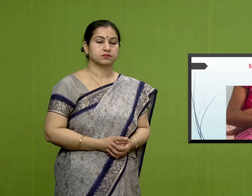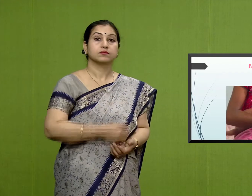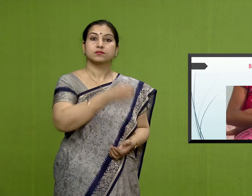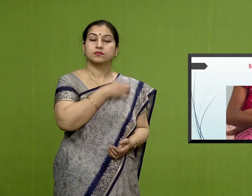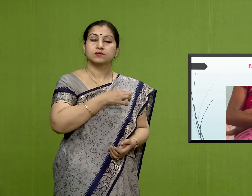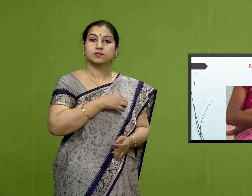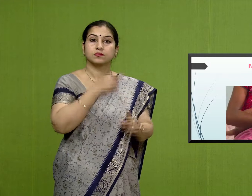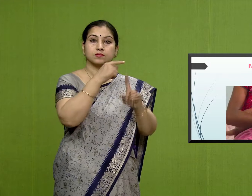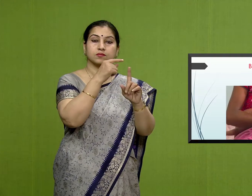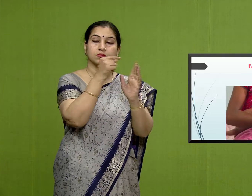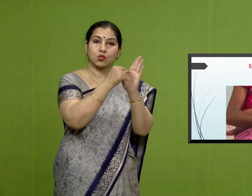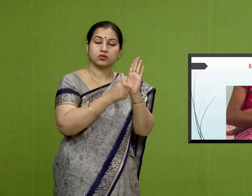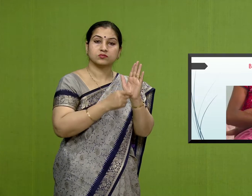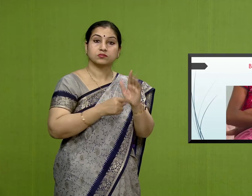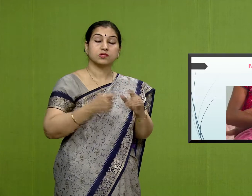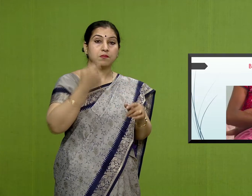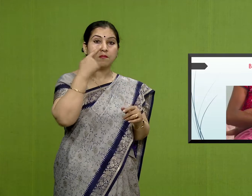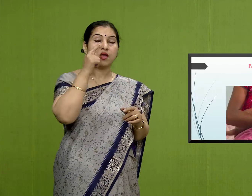Advantages of breastfeeding.